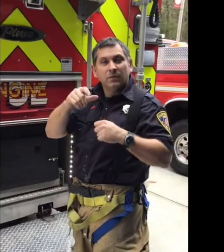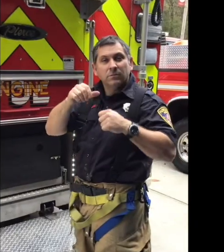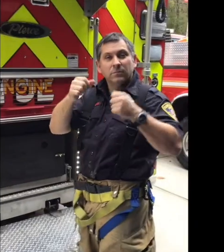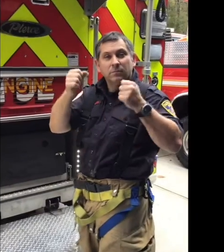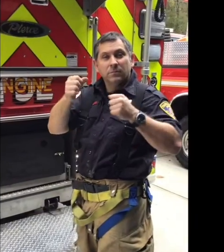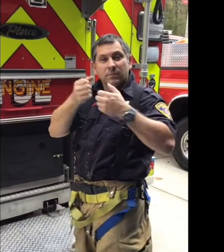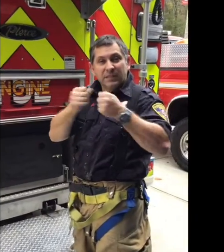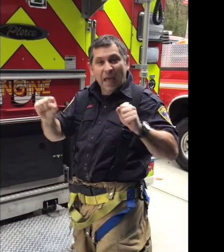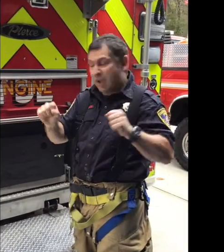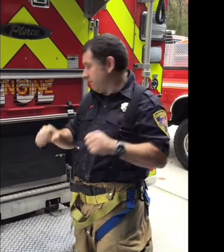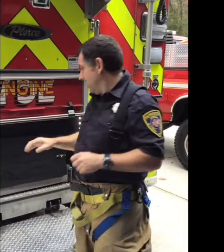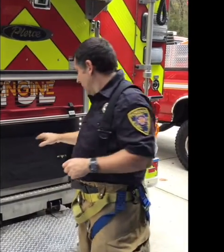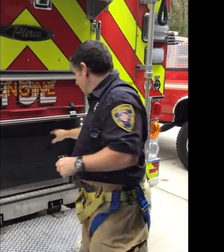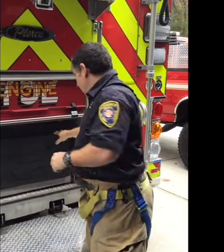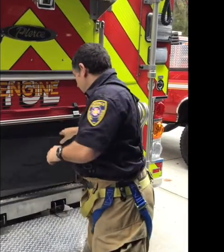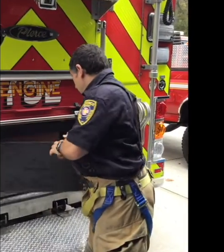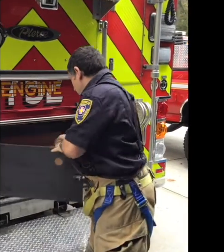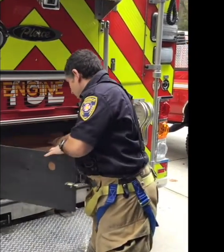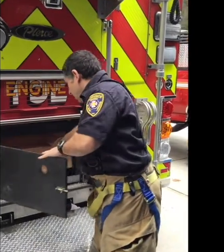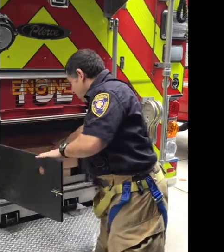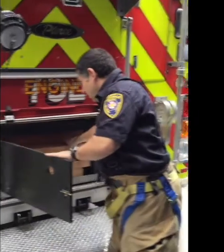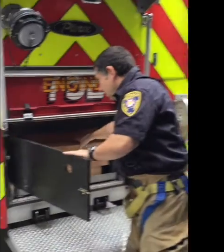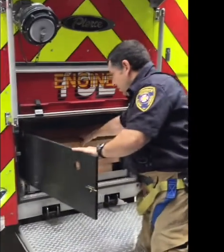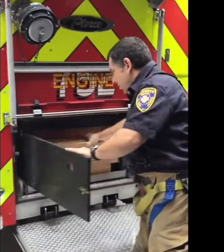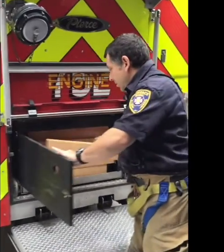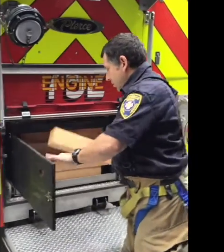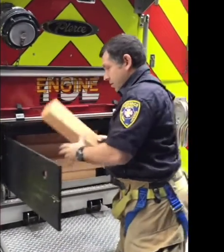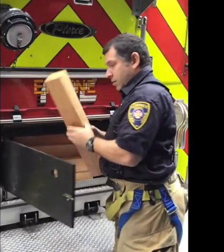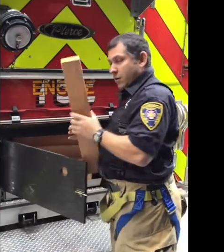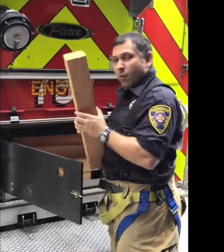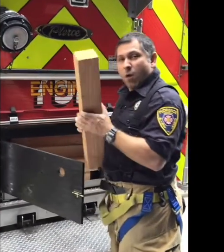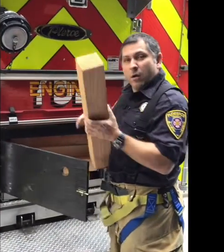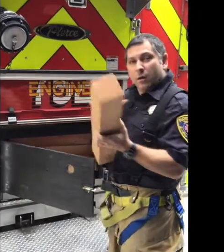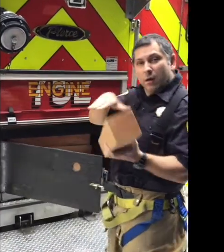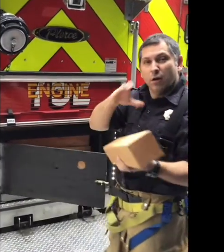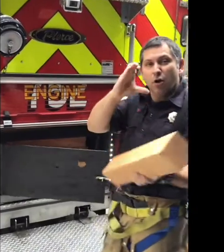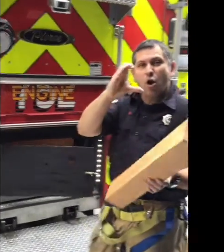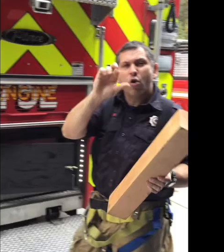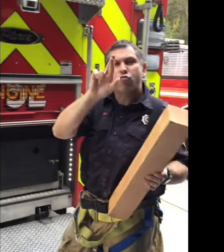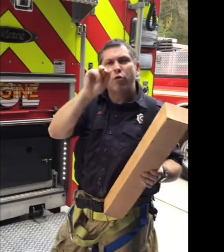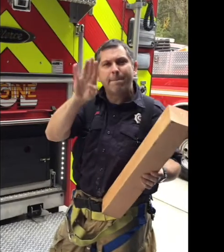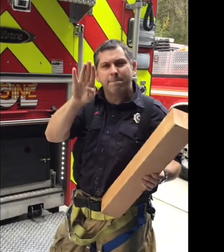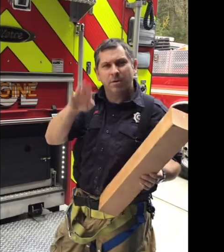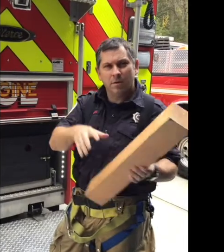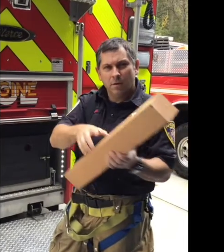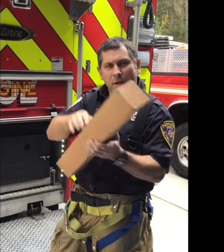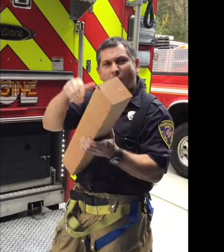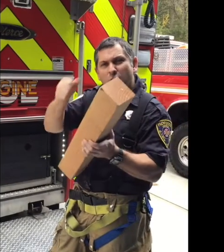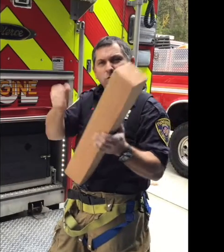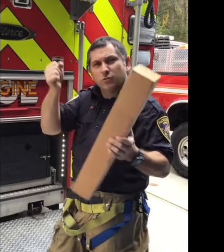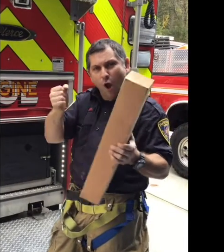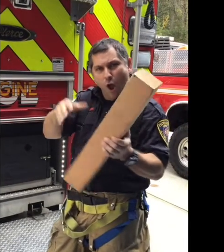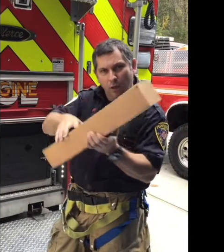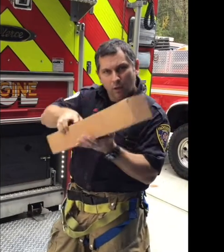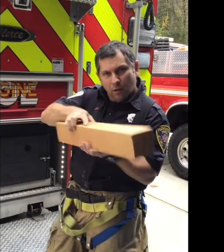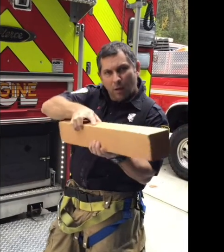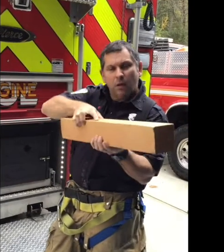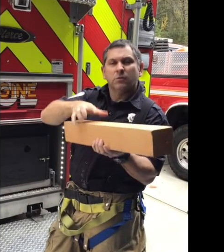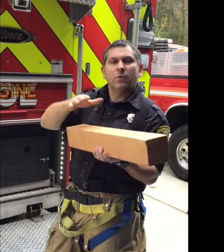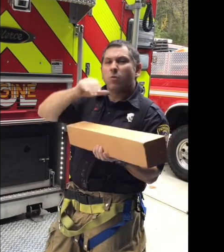If there's a car accident, and we need to have a special tools to use, and this is what